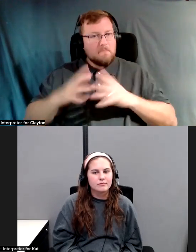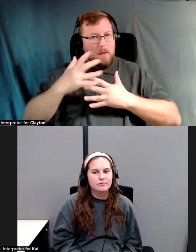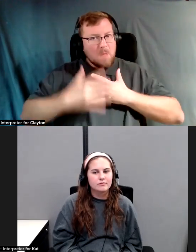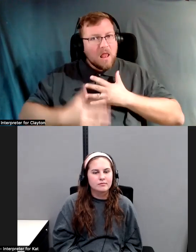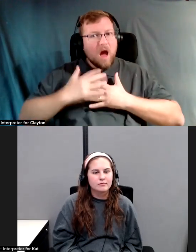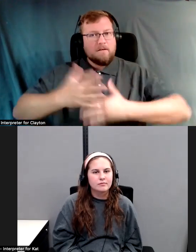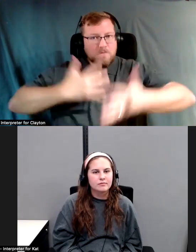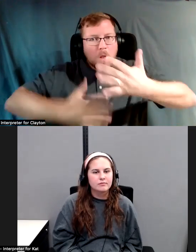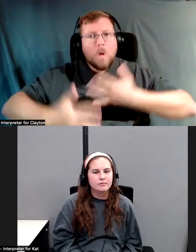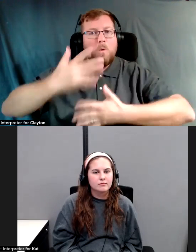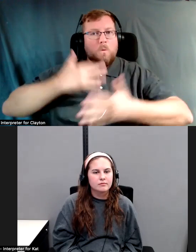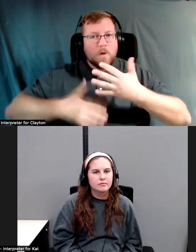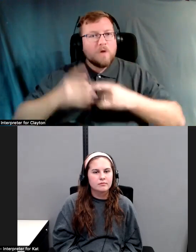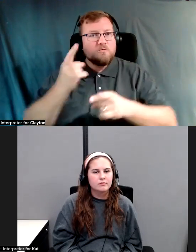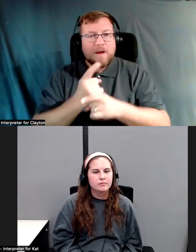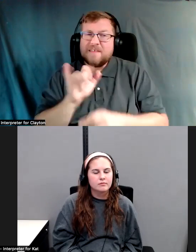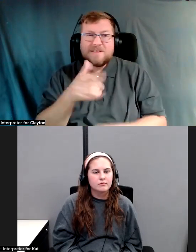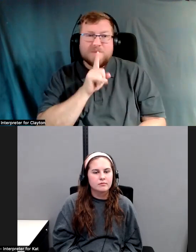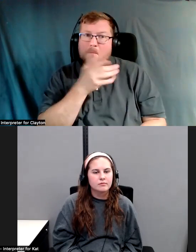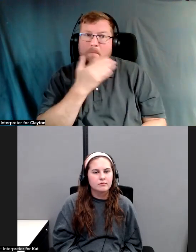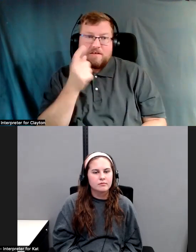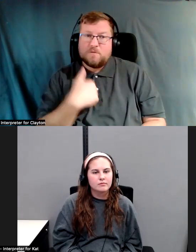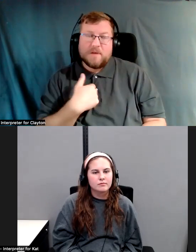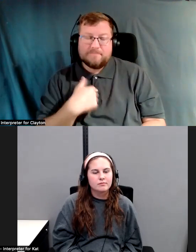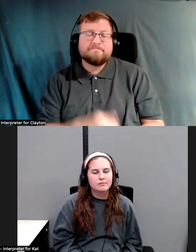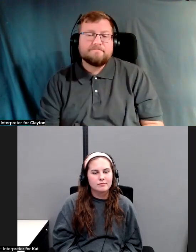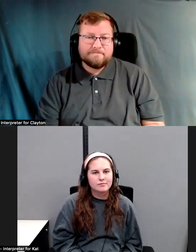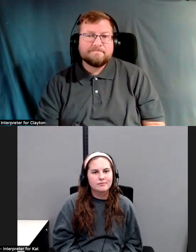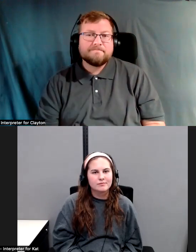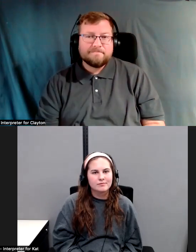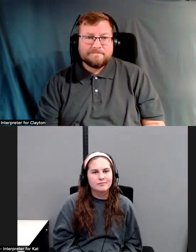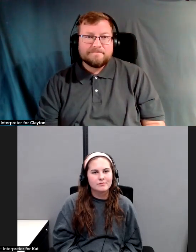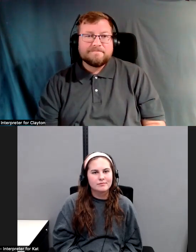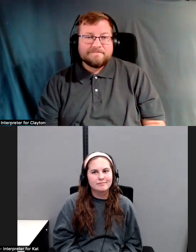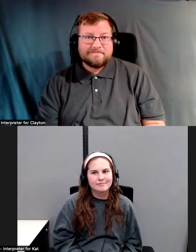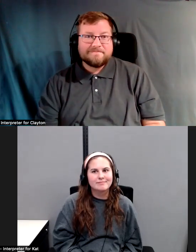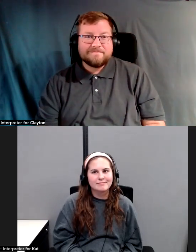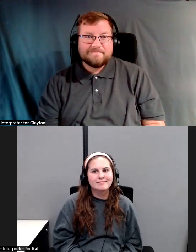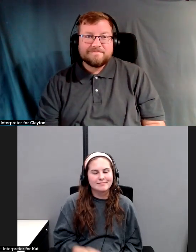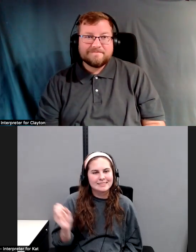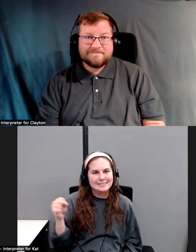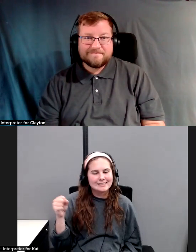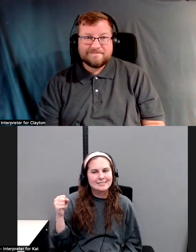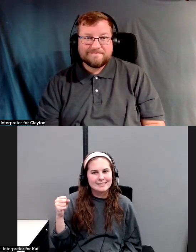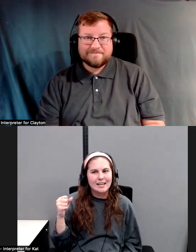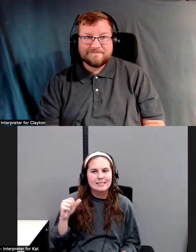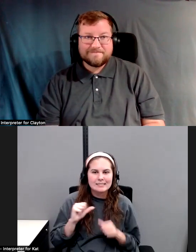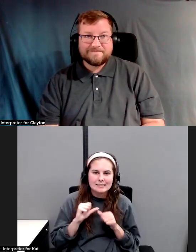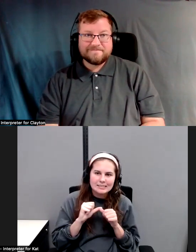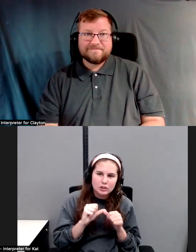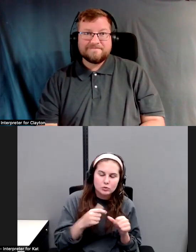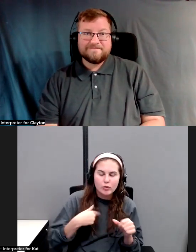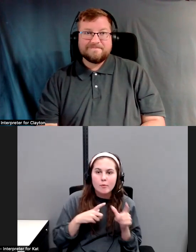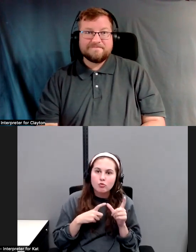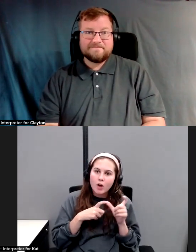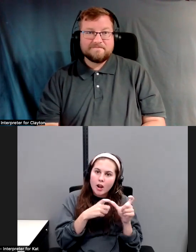the morning. It's sort of the best way to do it. But sure, damn, I built my way up running. I'm a runner, so sometimes I